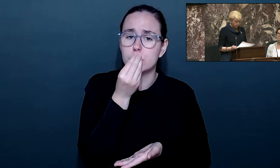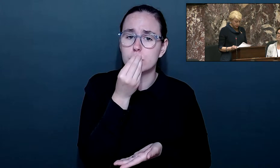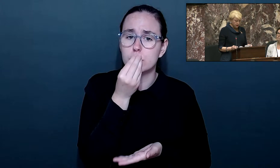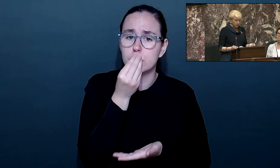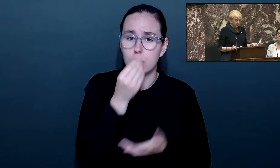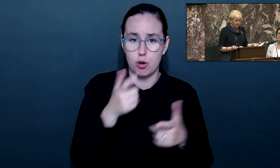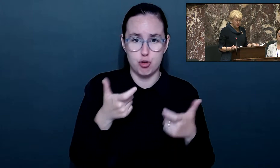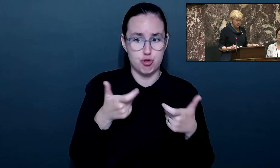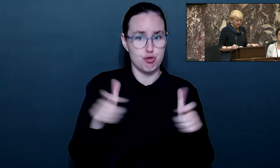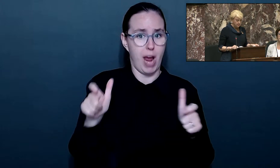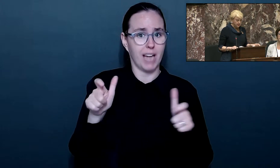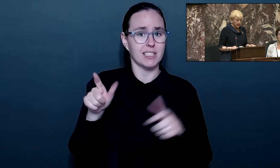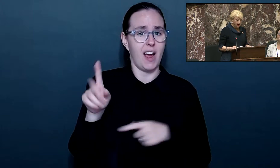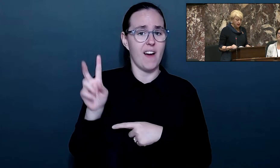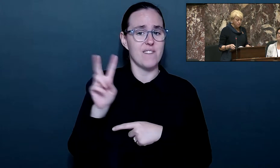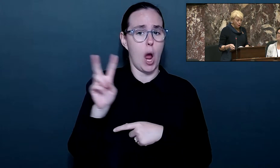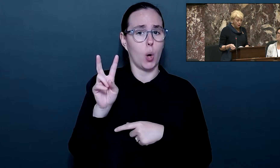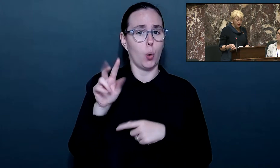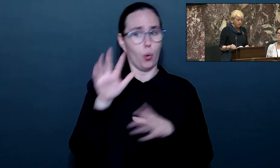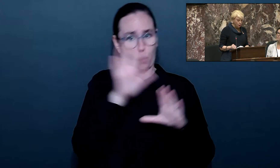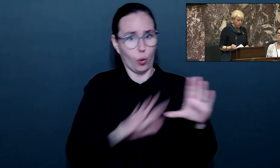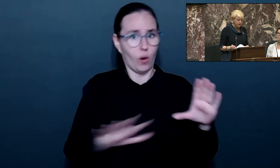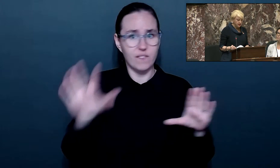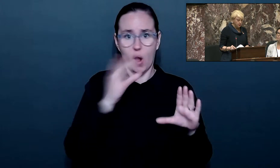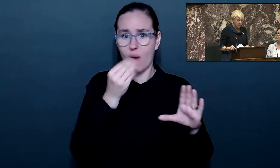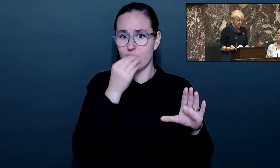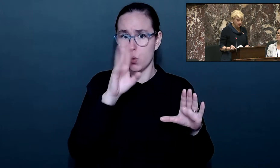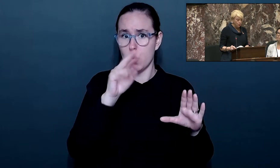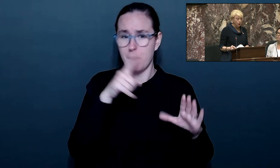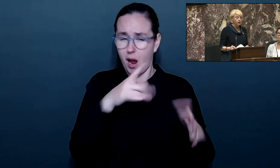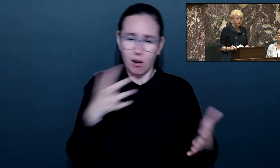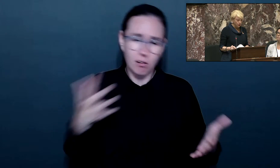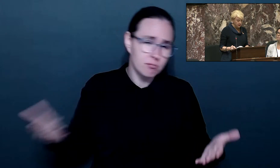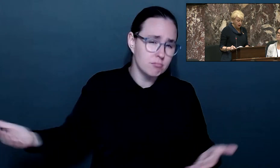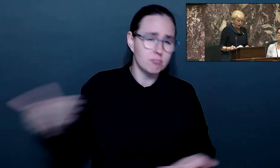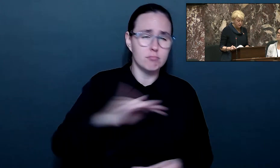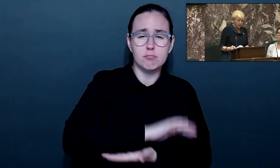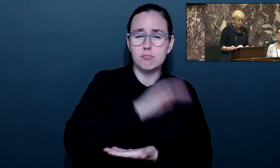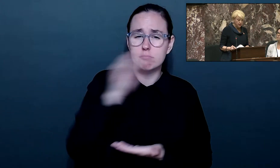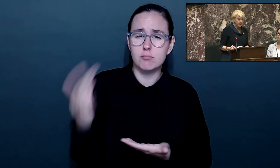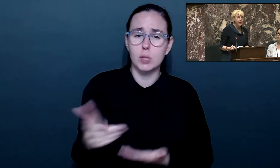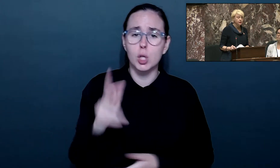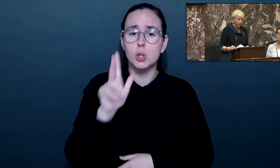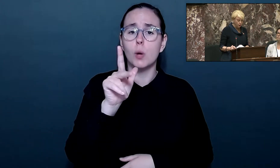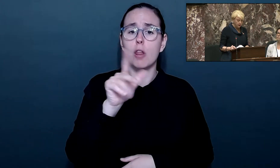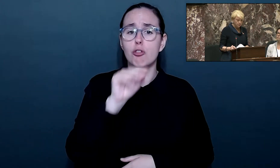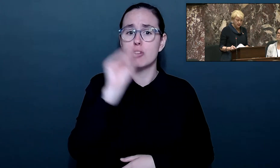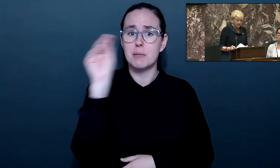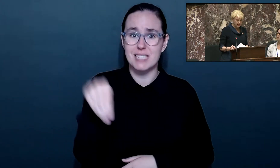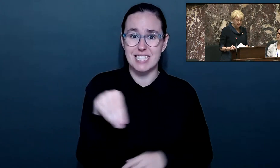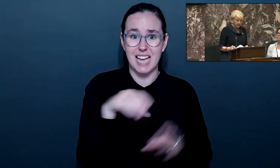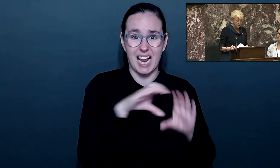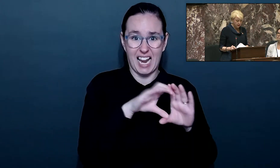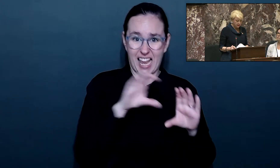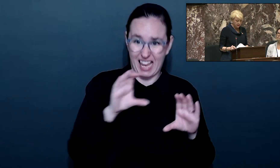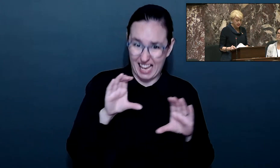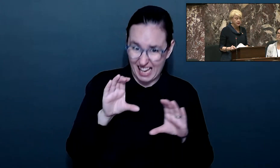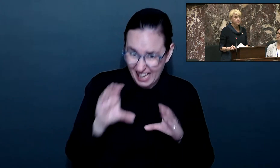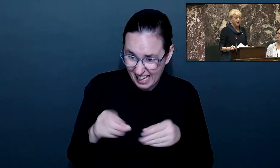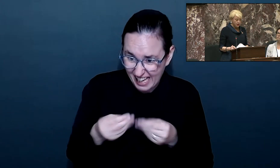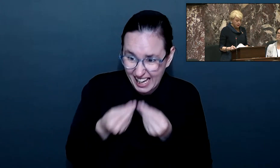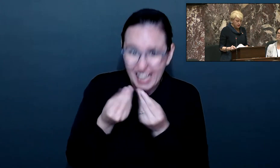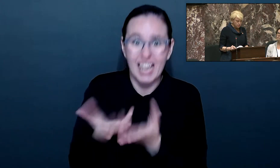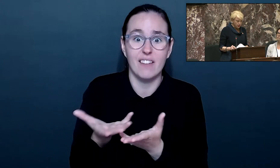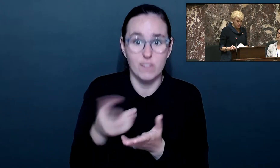to Burnaby residents. And more recipients work full-time but can't afford basic living